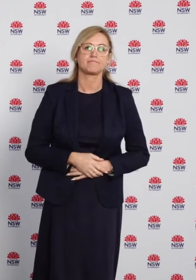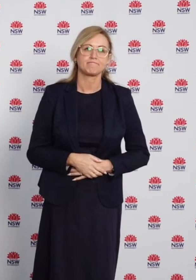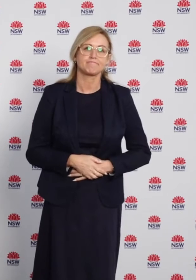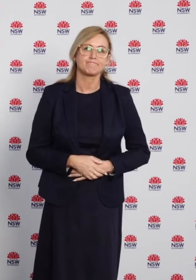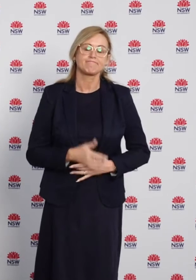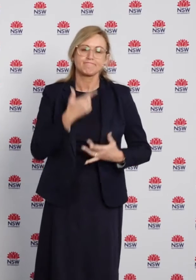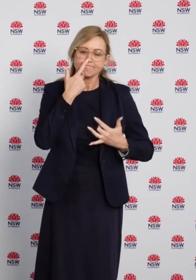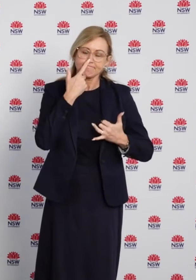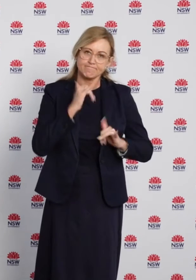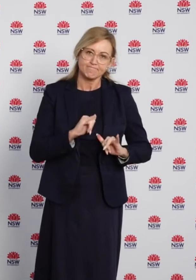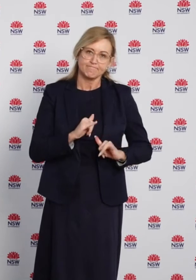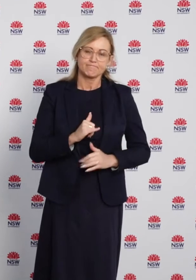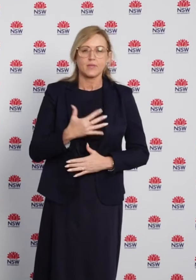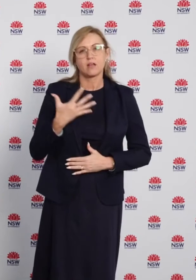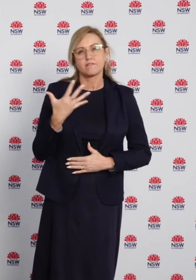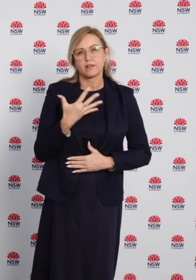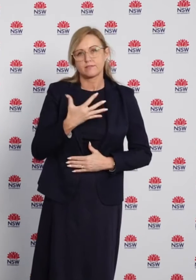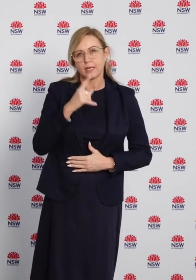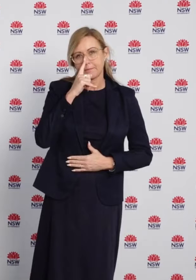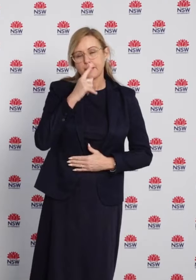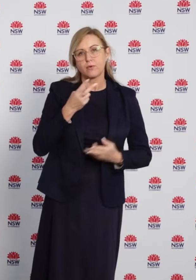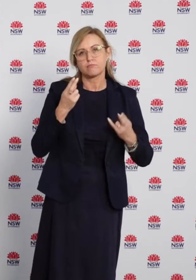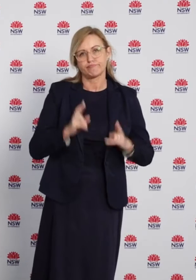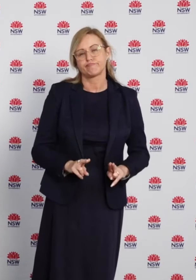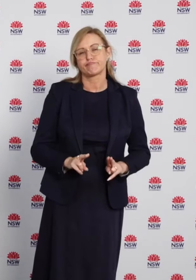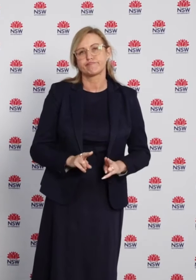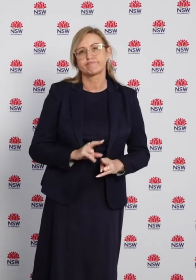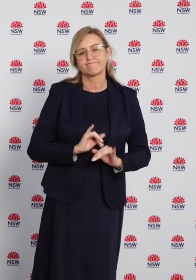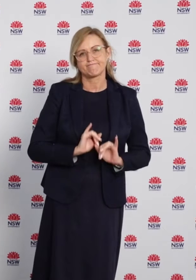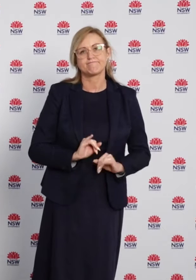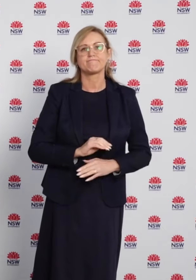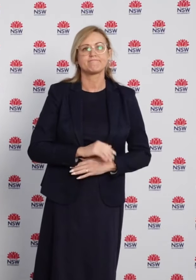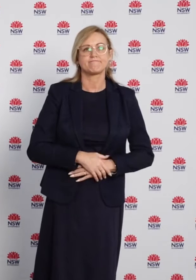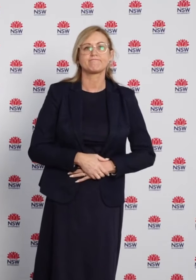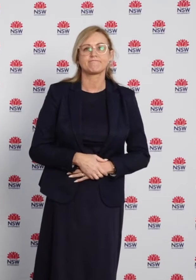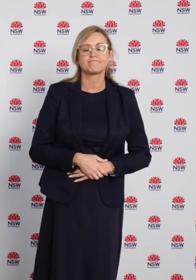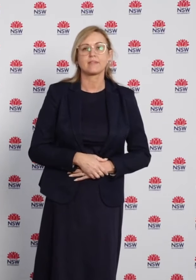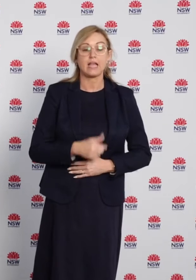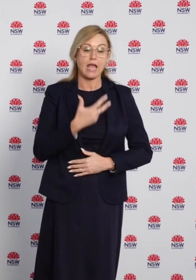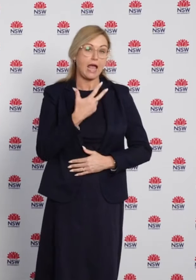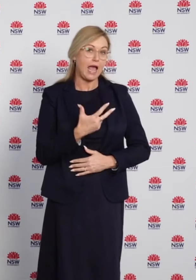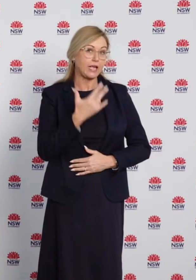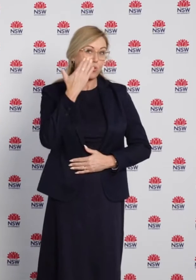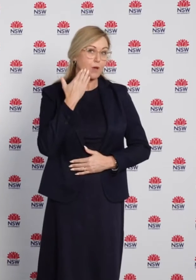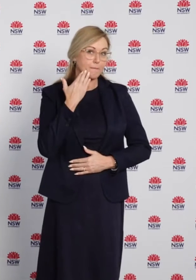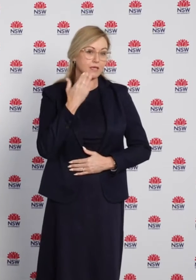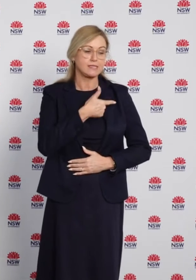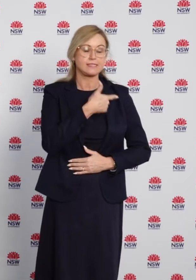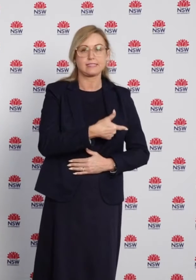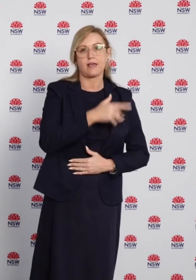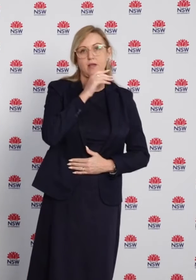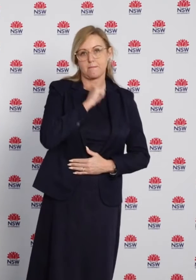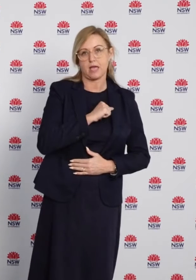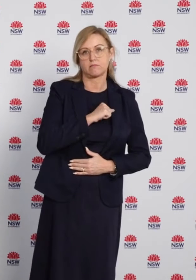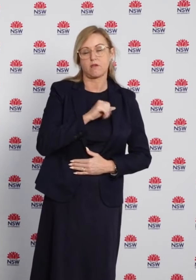Sadly, we're reporting 15 deaths in people who had COVID diagnosed, 8 women and 7 men.